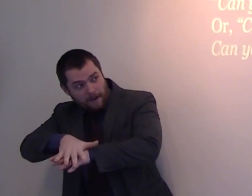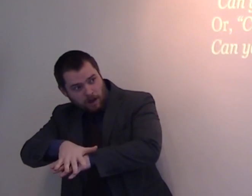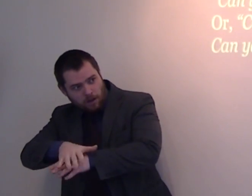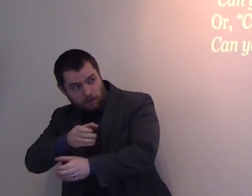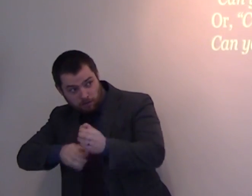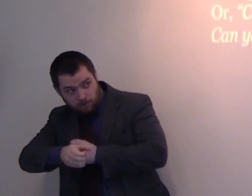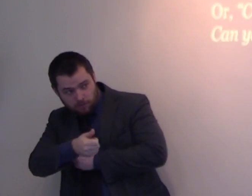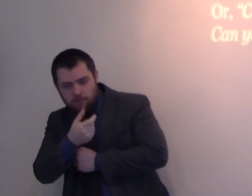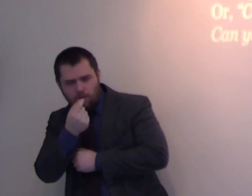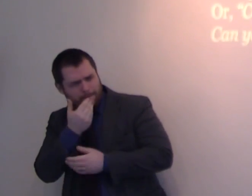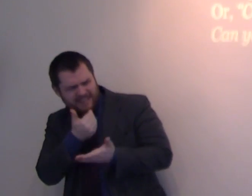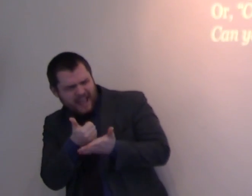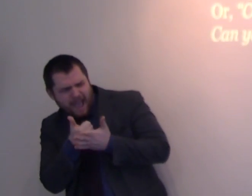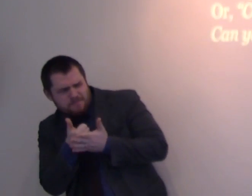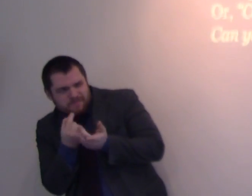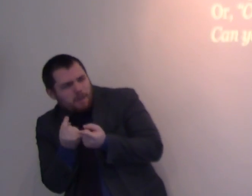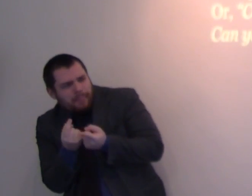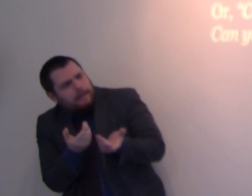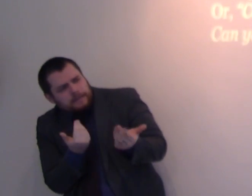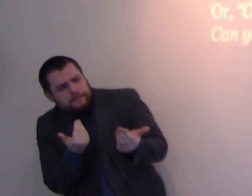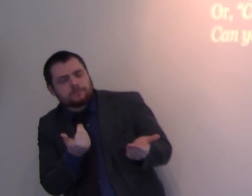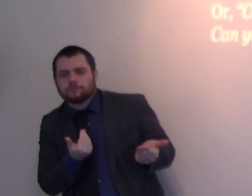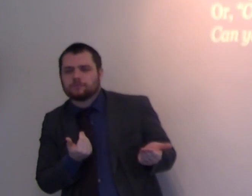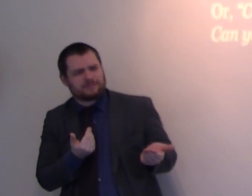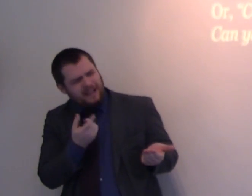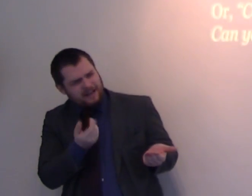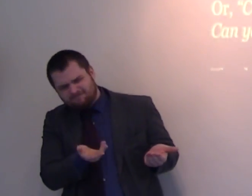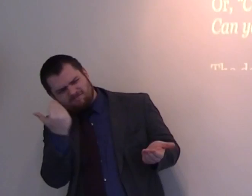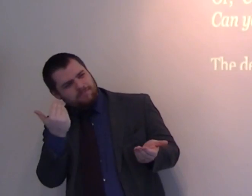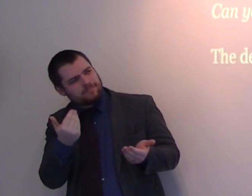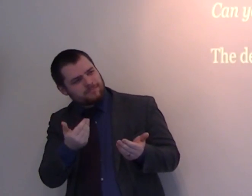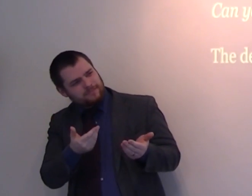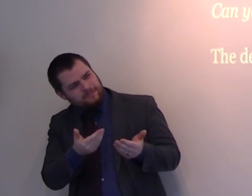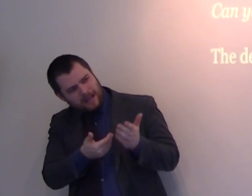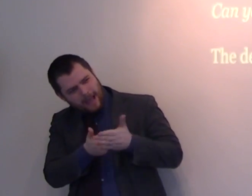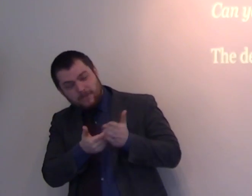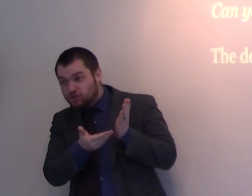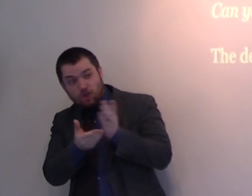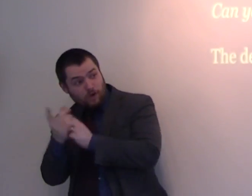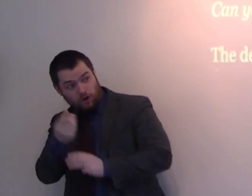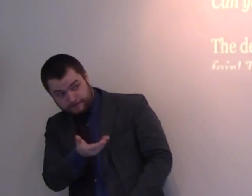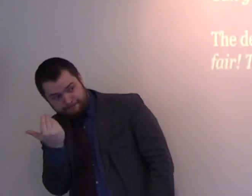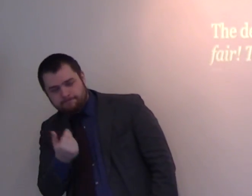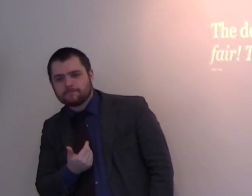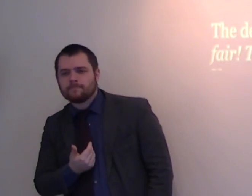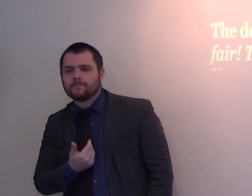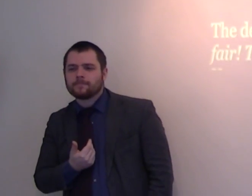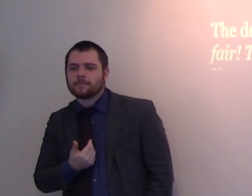Or can you help me with something? Can you help serve God?" End quote. The devil comes